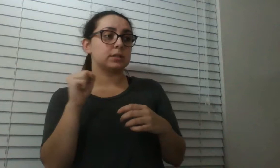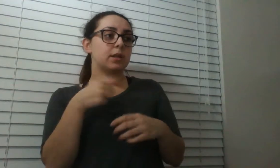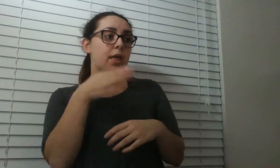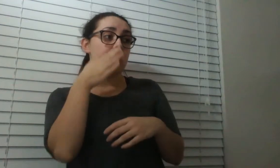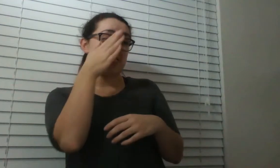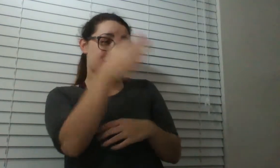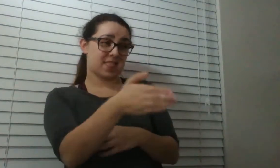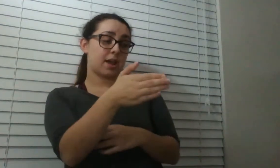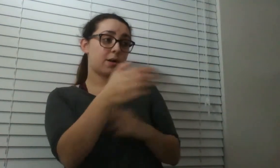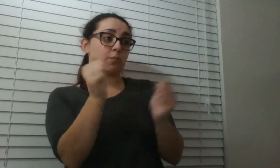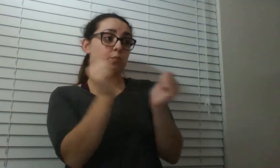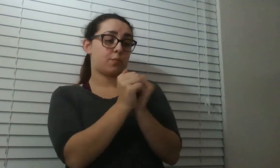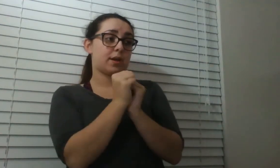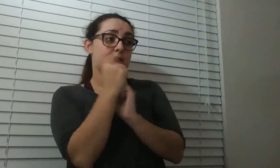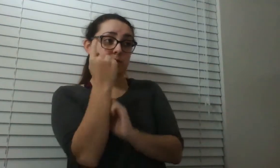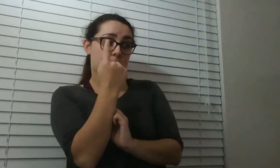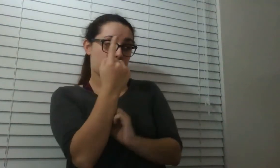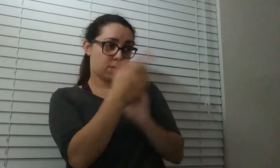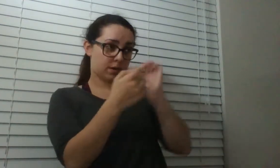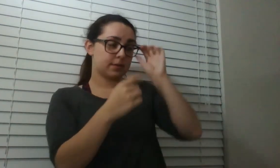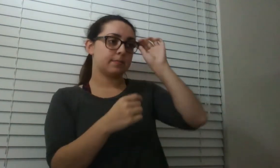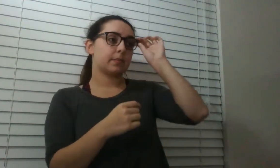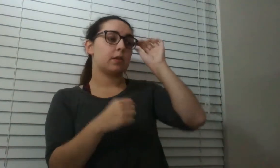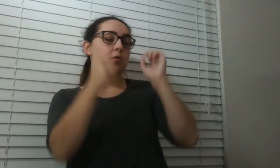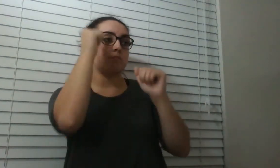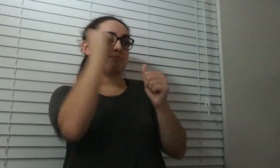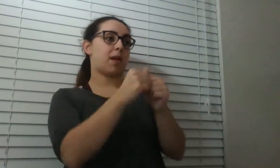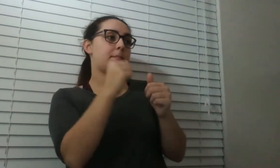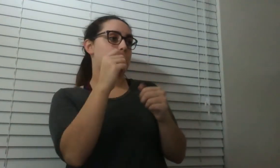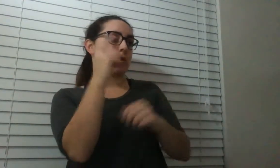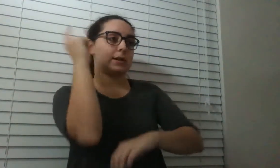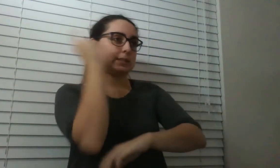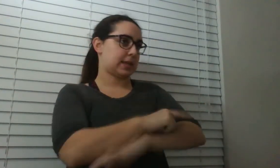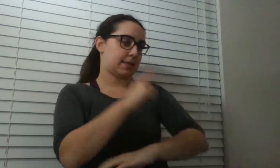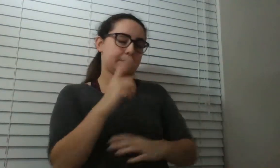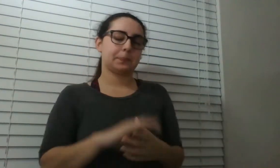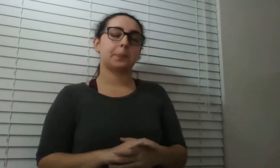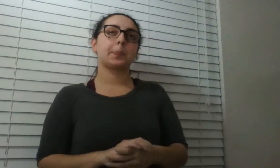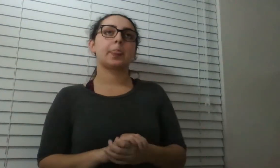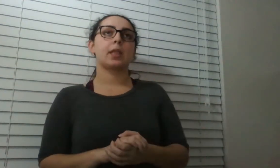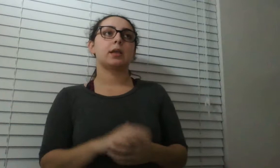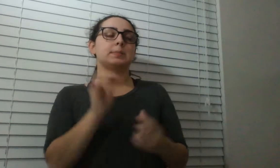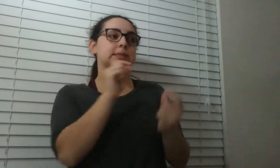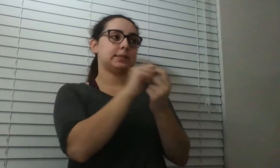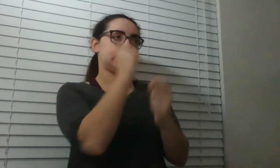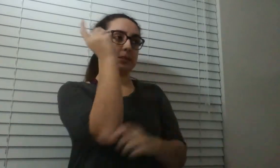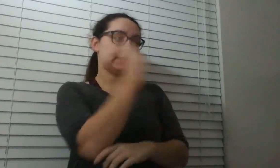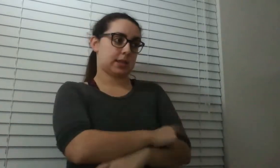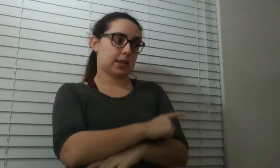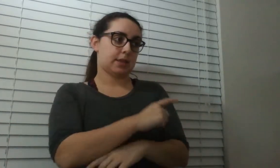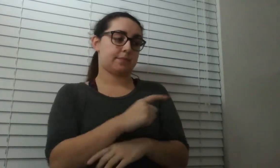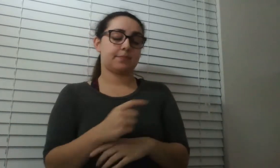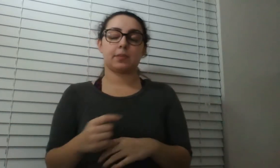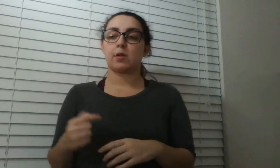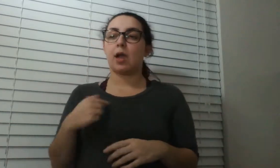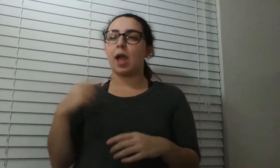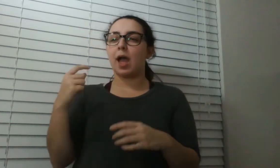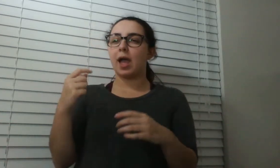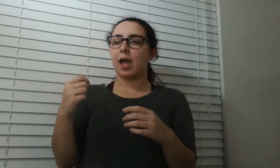And, although I could tell a version of the Swamp Gas Robert that would, I think, solve this problem. If this Robert, instead of the lady,